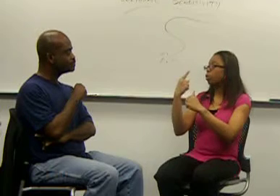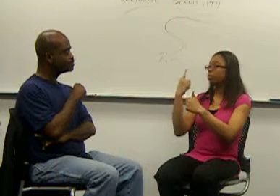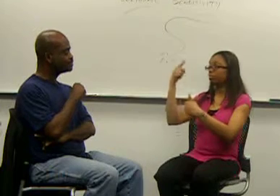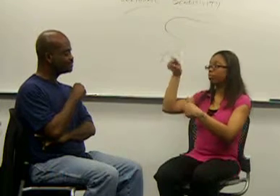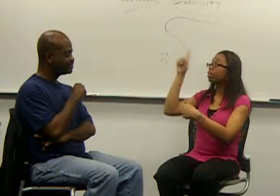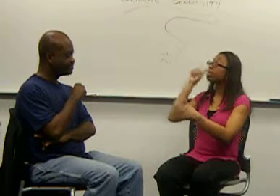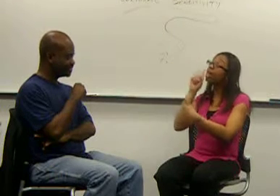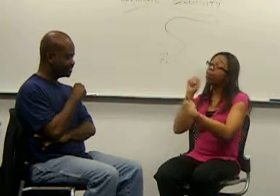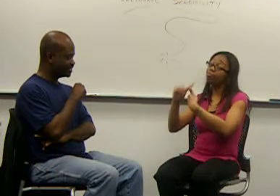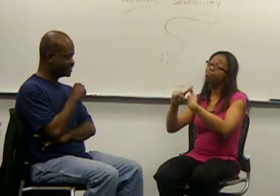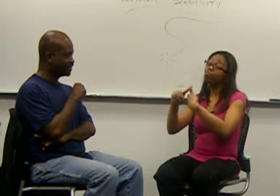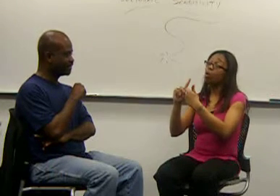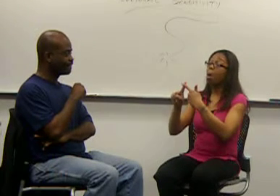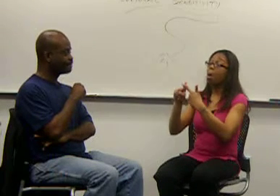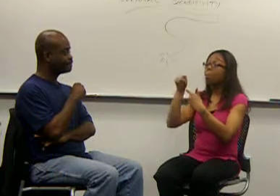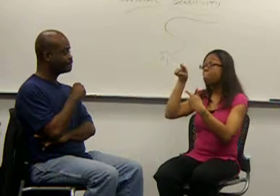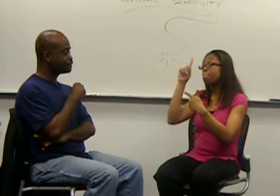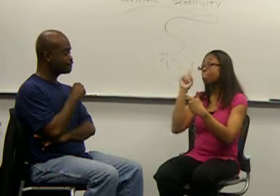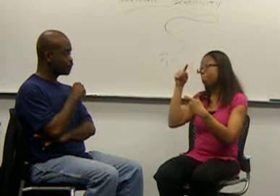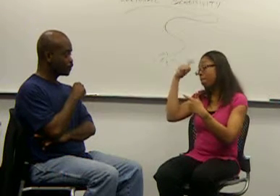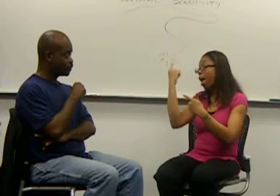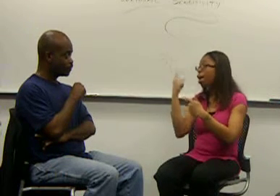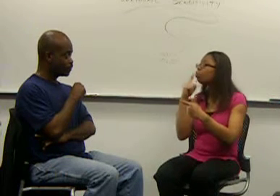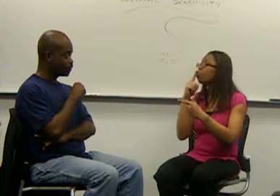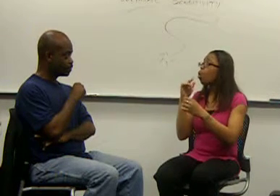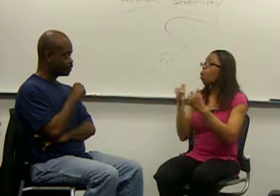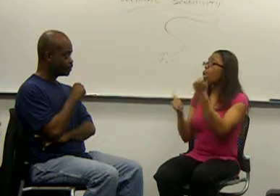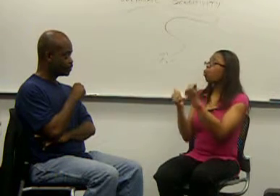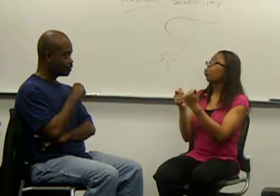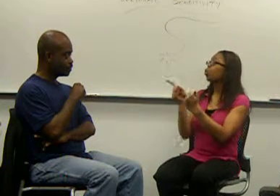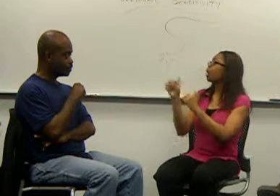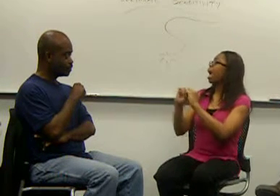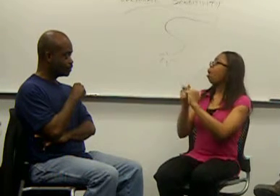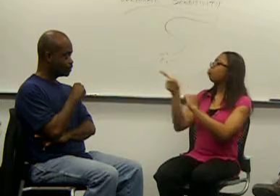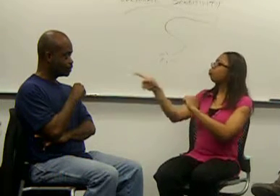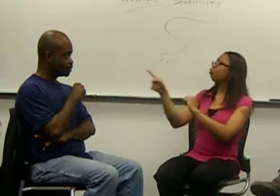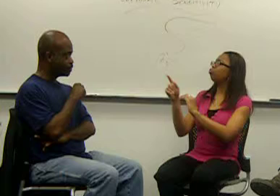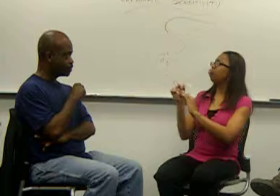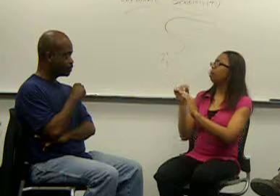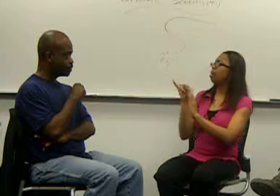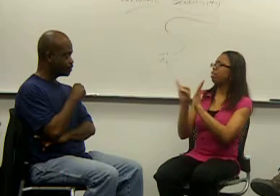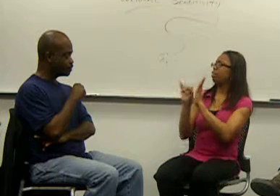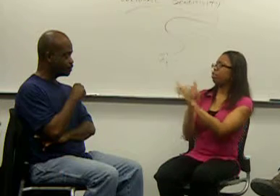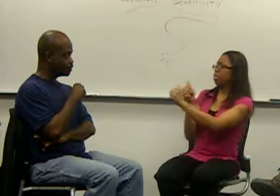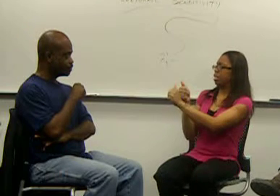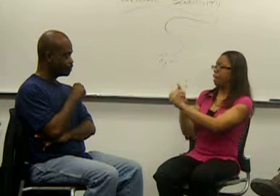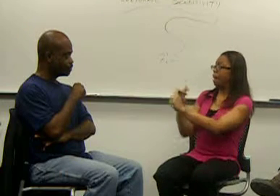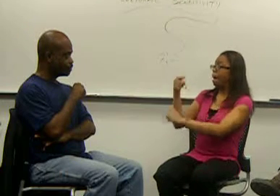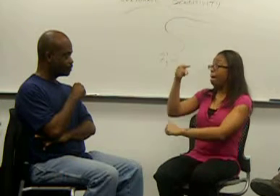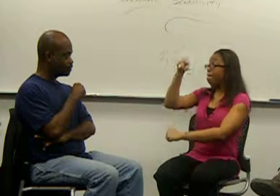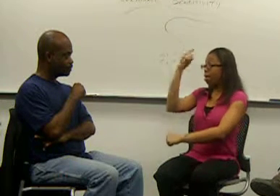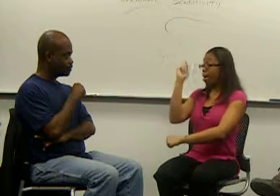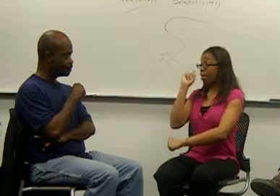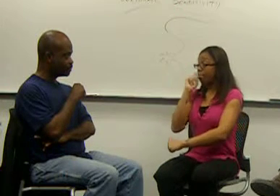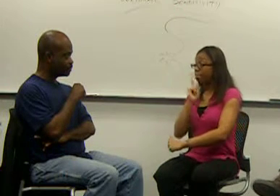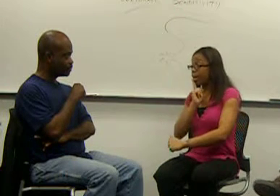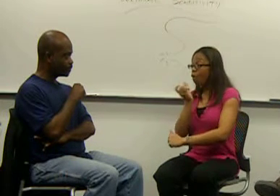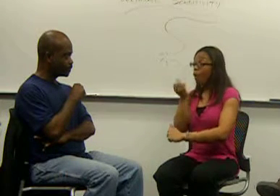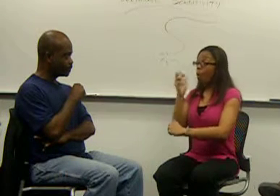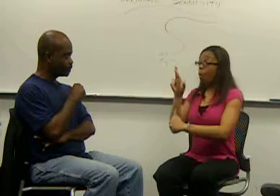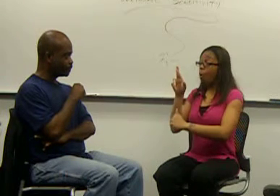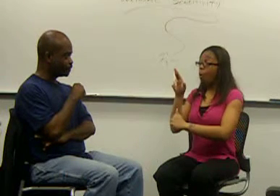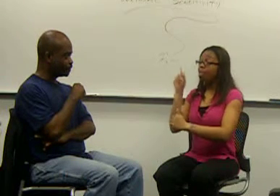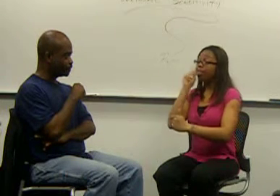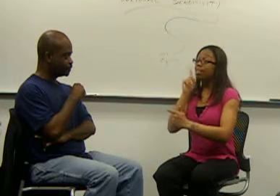if you had to associate yourself, like if you had to identify yourself, would you say you're a black deaf person or a deaf black person?